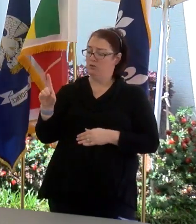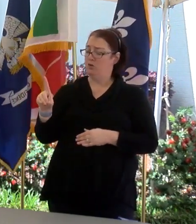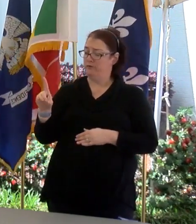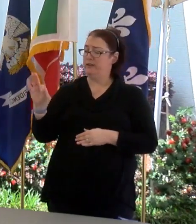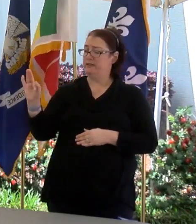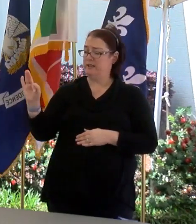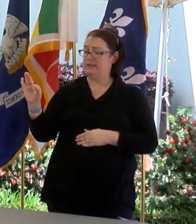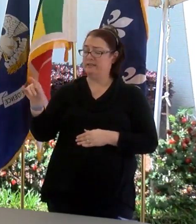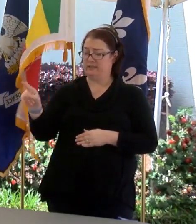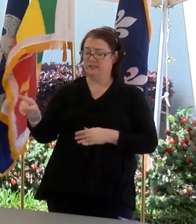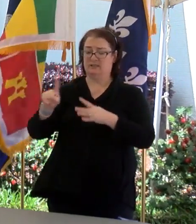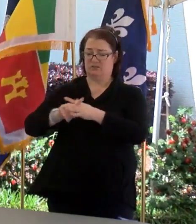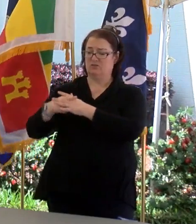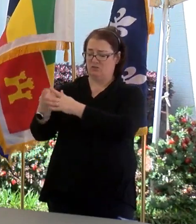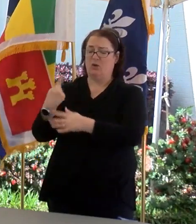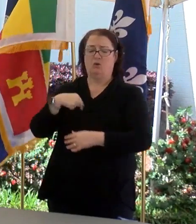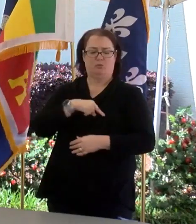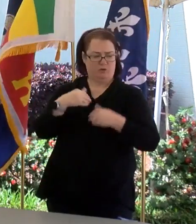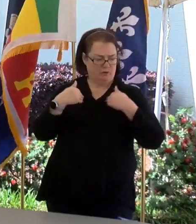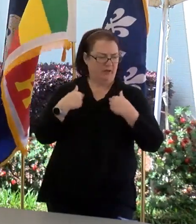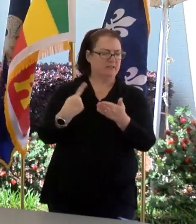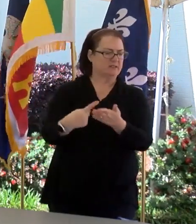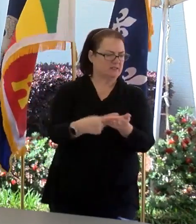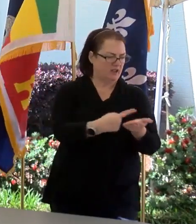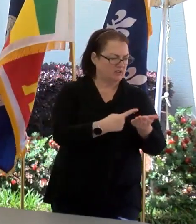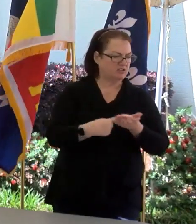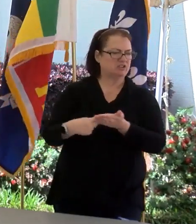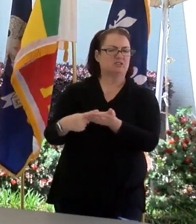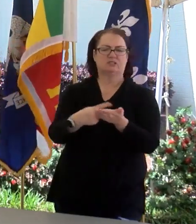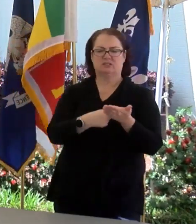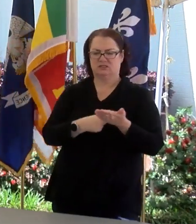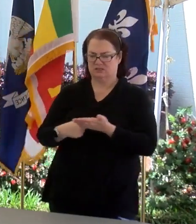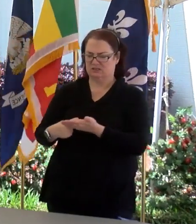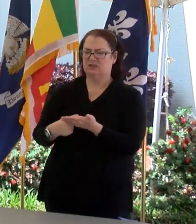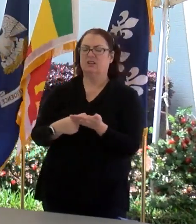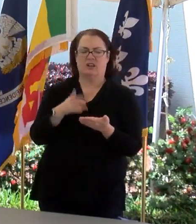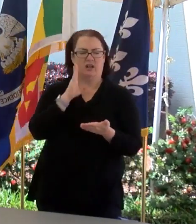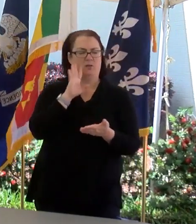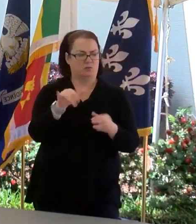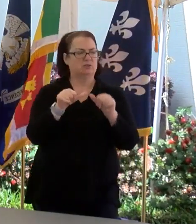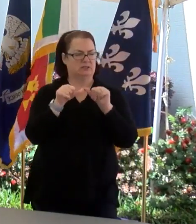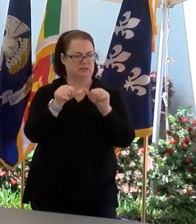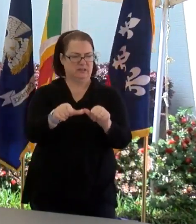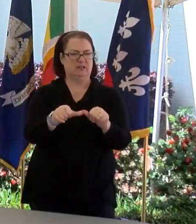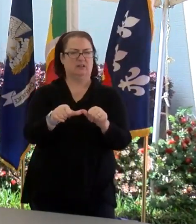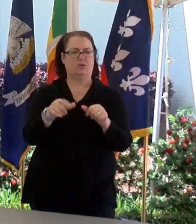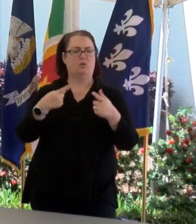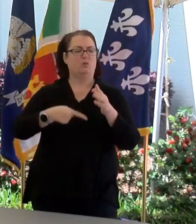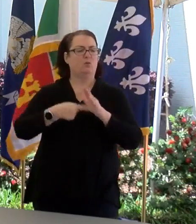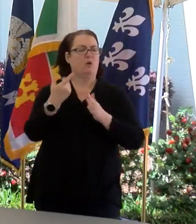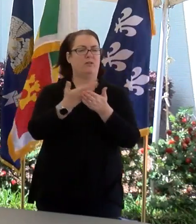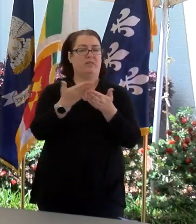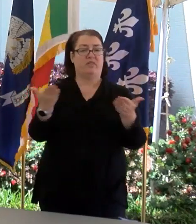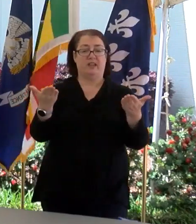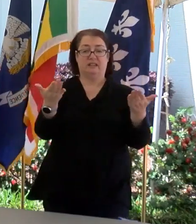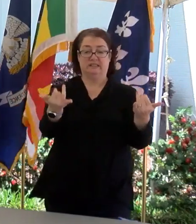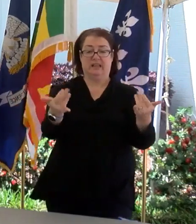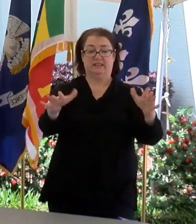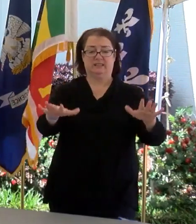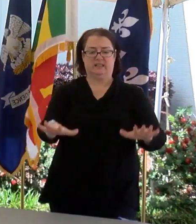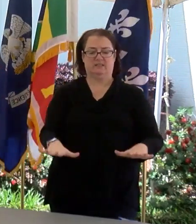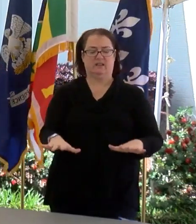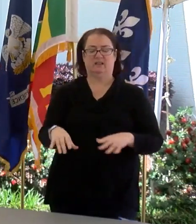conversations with our city councilmen, city council members, our parish council members. And we'll continue that dialogue once things settle down. Uh,